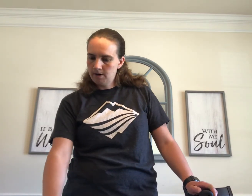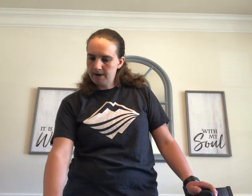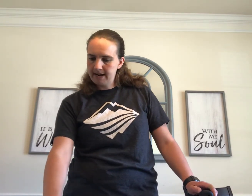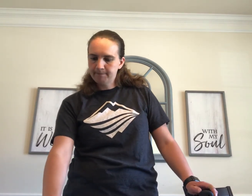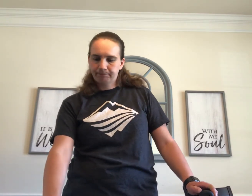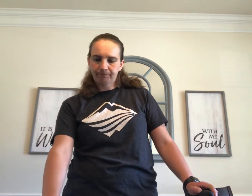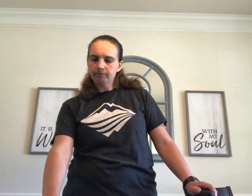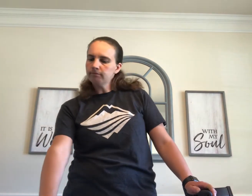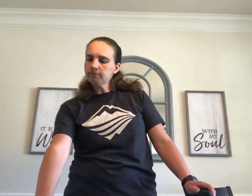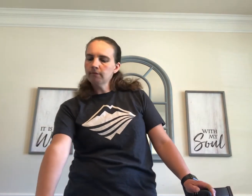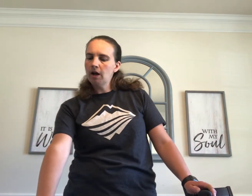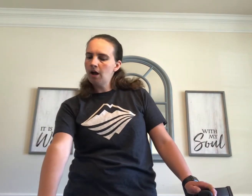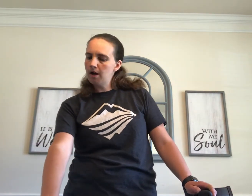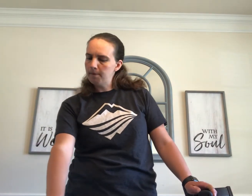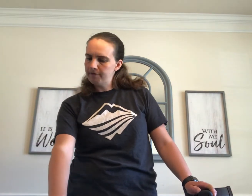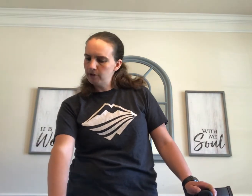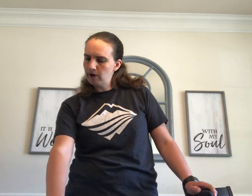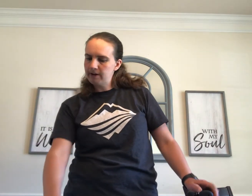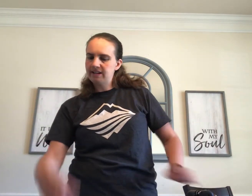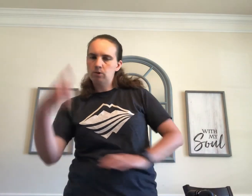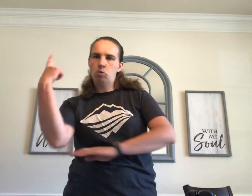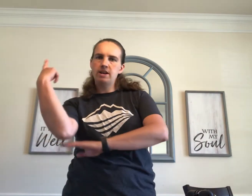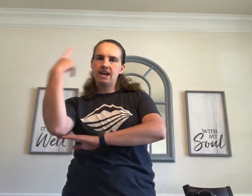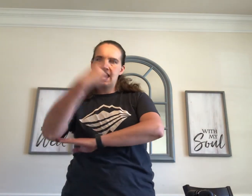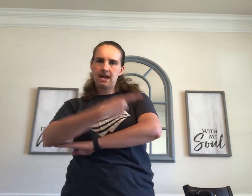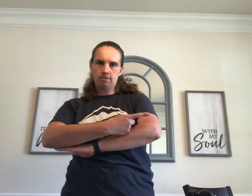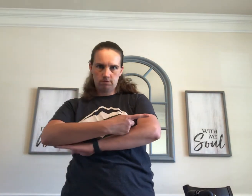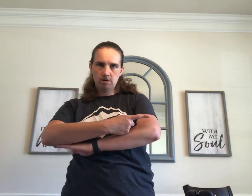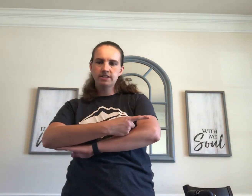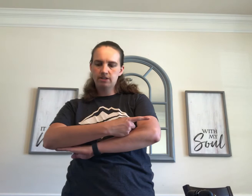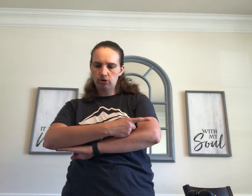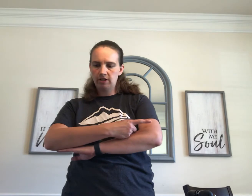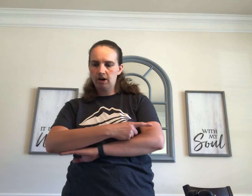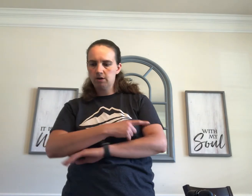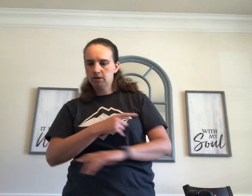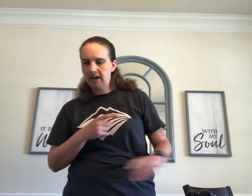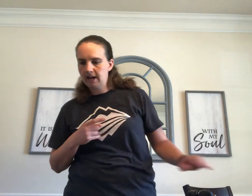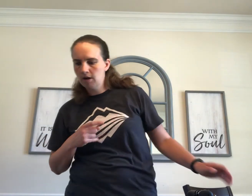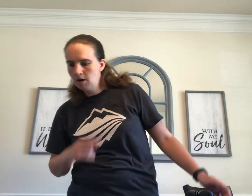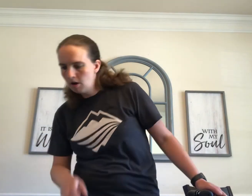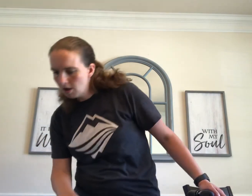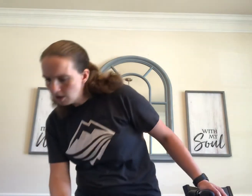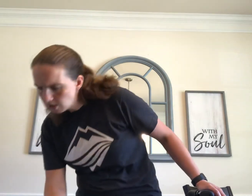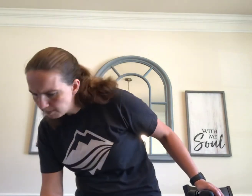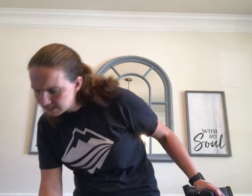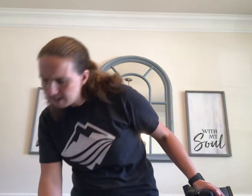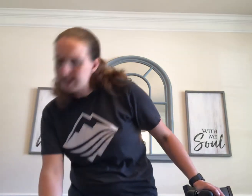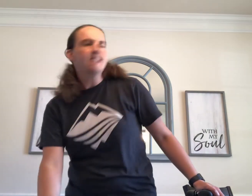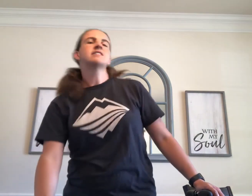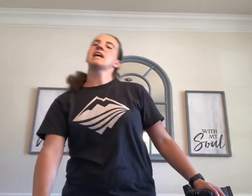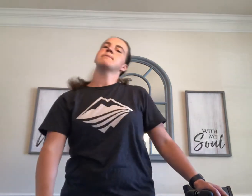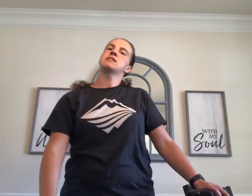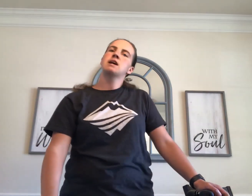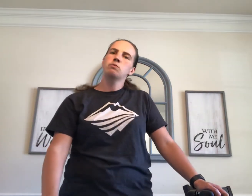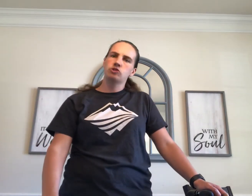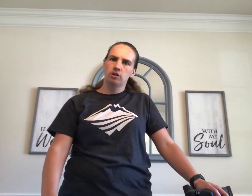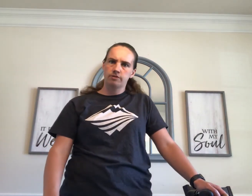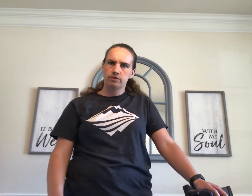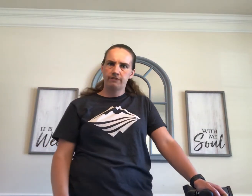right. A few we already did. One day, I did earlier, okay? Thomas Gallaudet's name sign, which you'll also see for